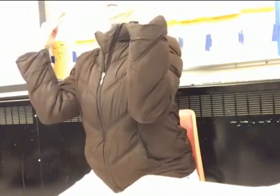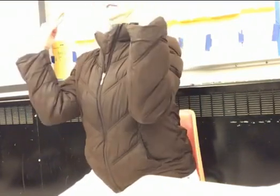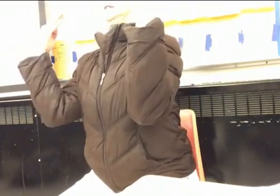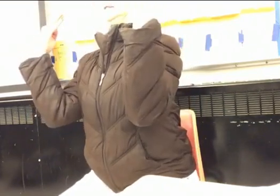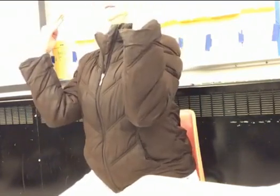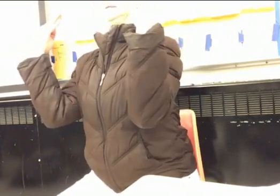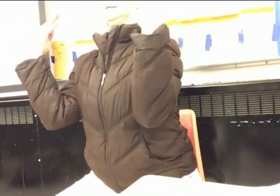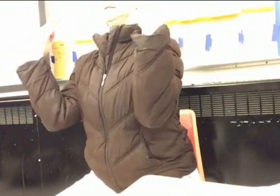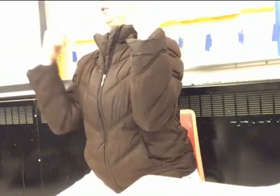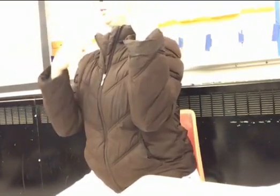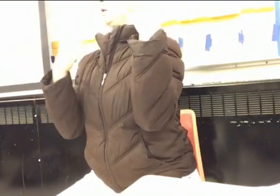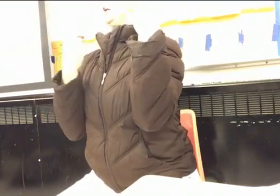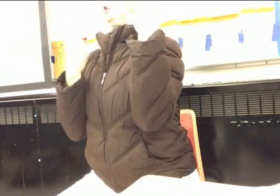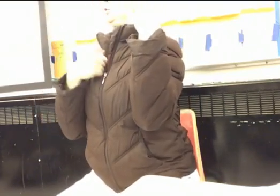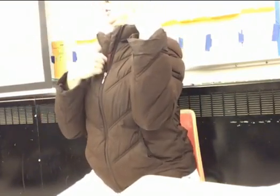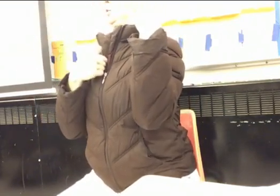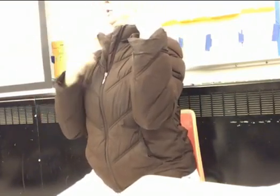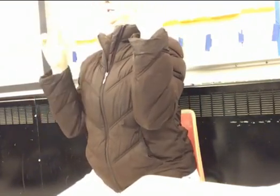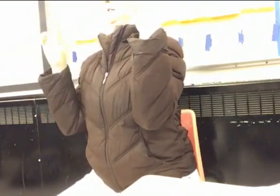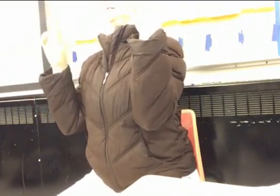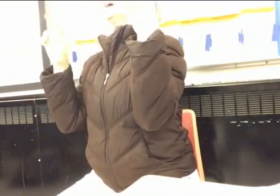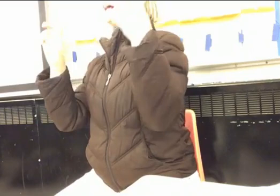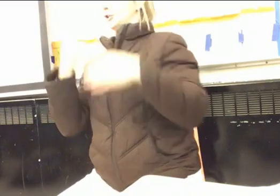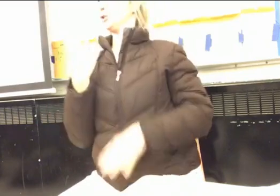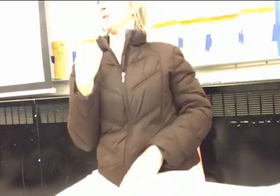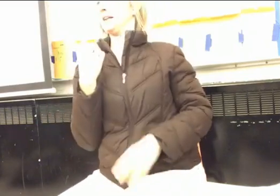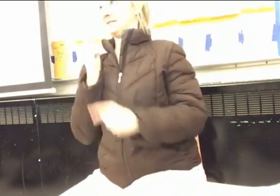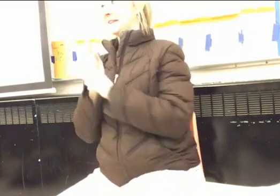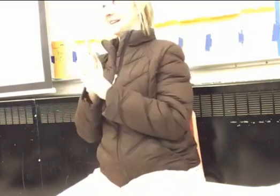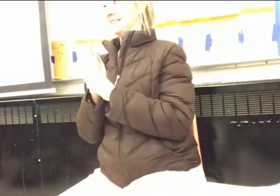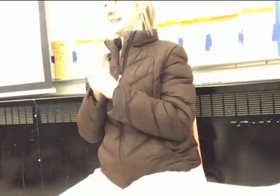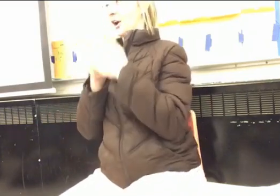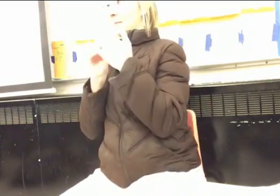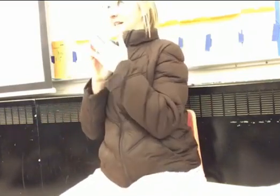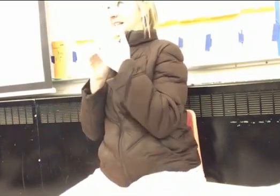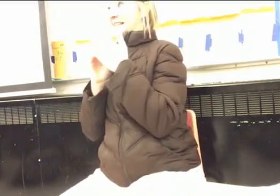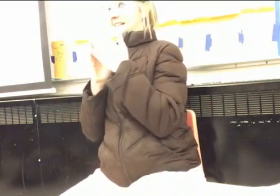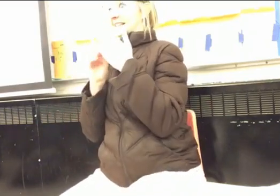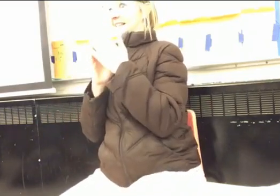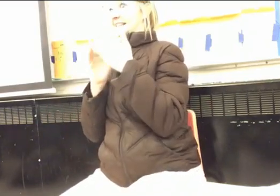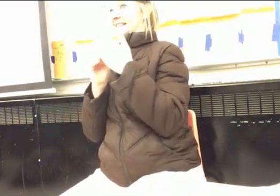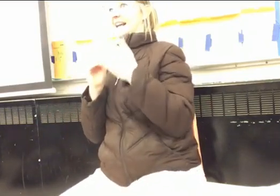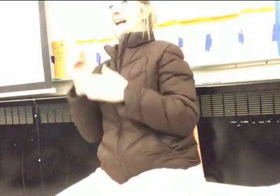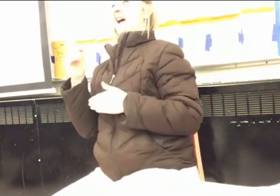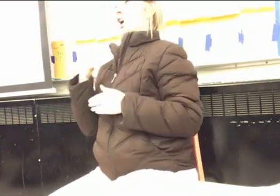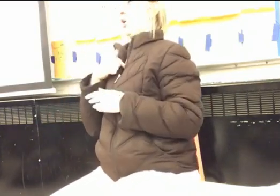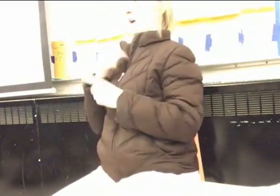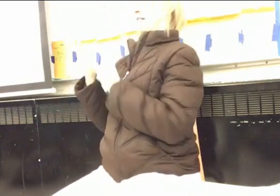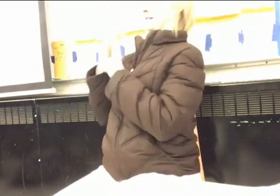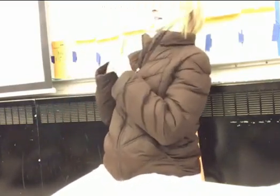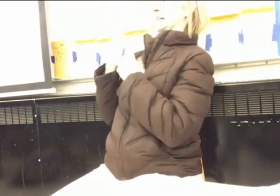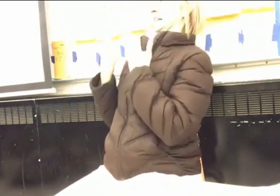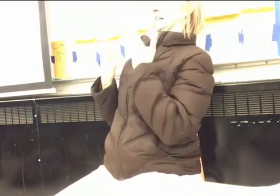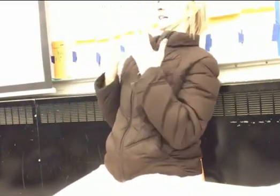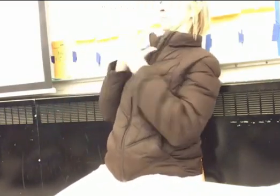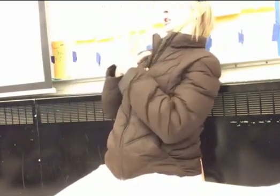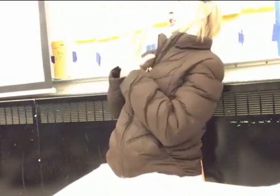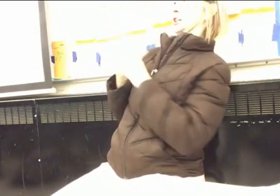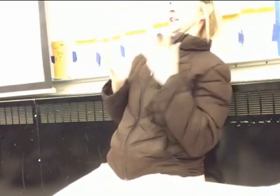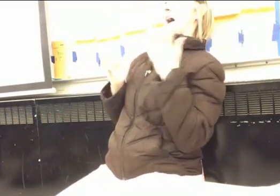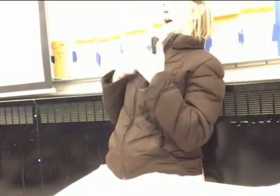started doing things, what did he do? He copied them, right? It's the idea that you have peer pressure. You want to become like everybody